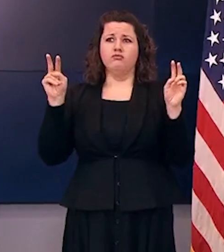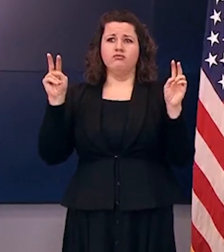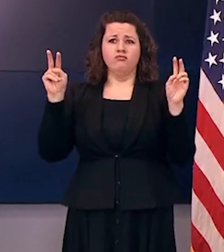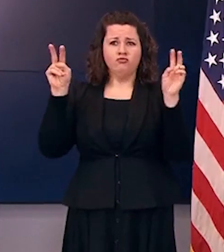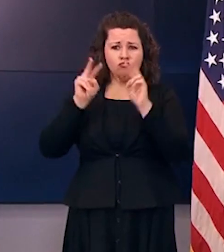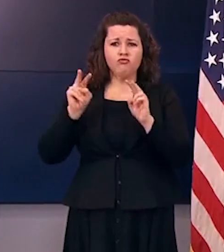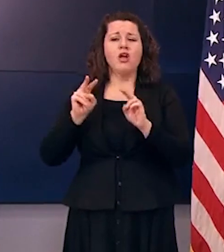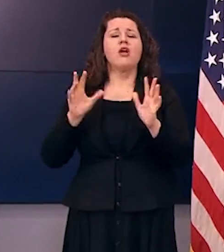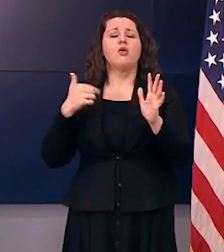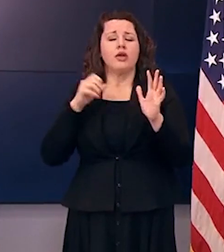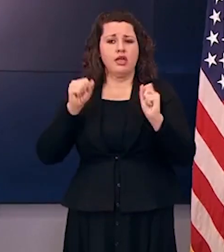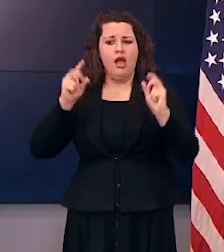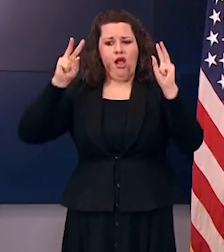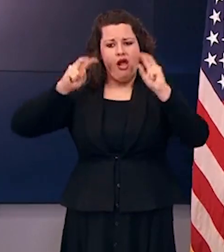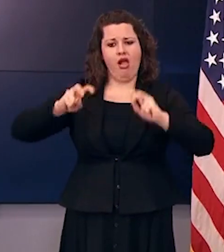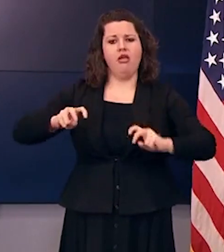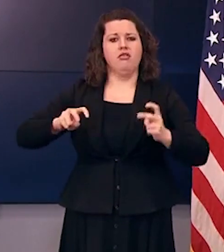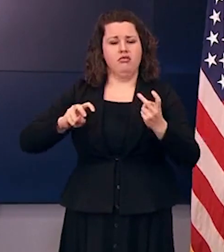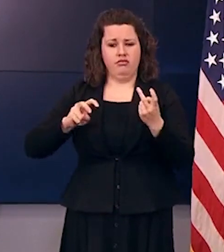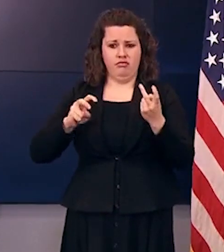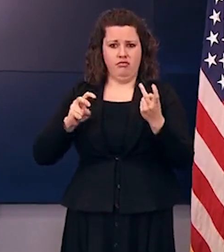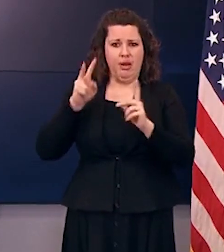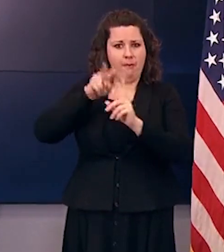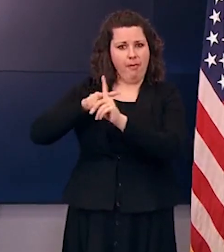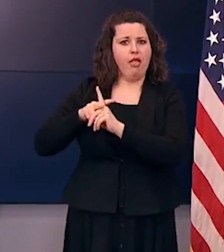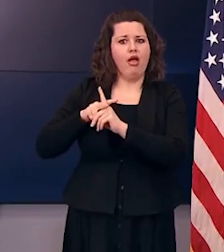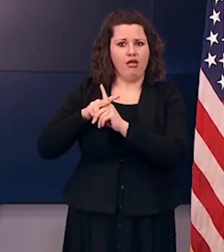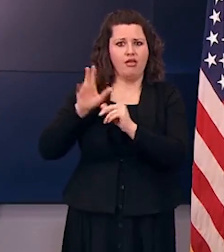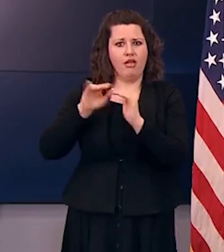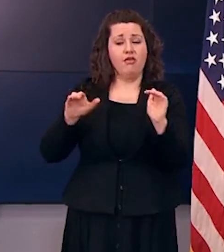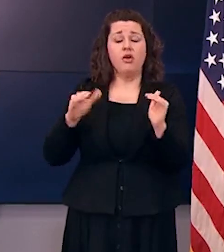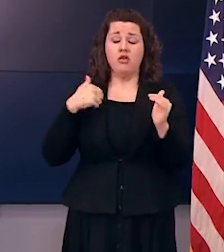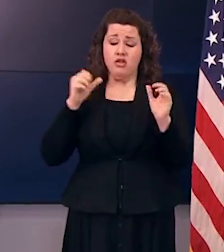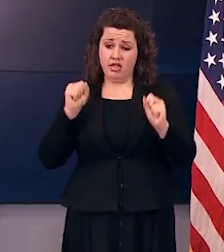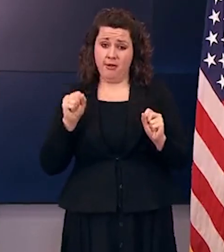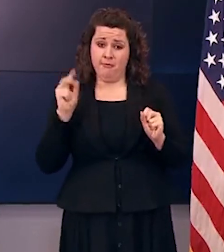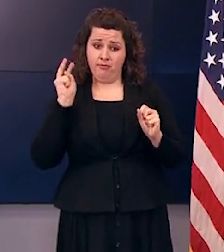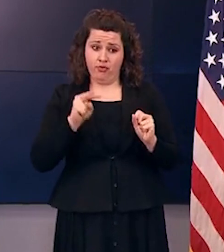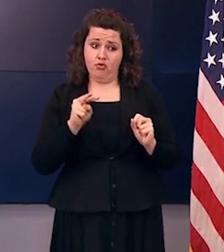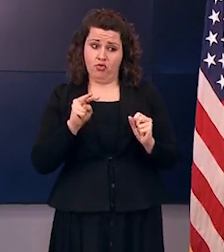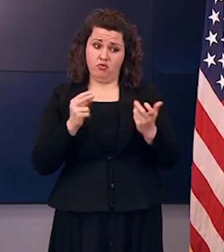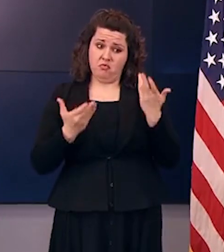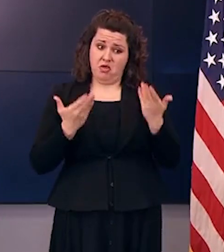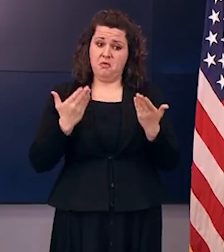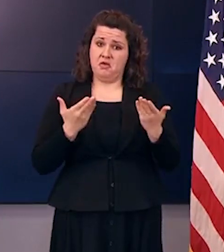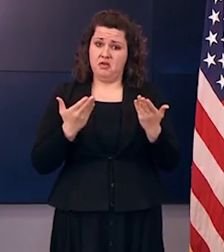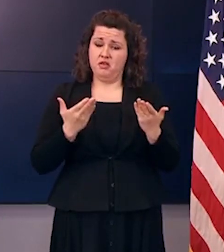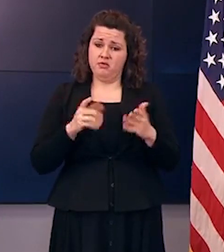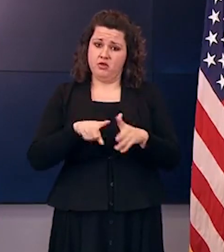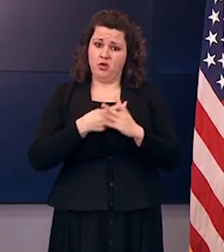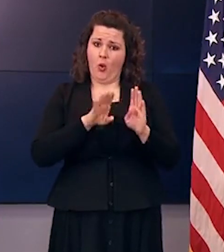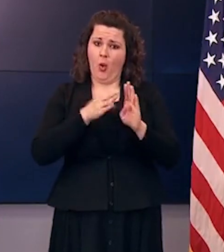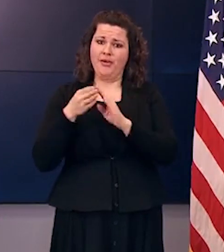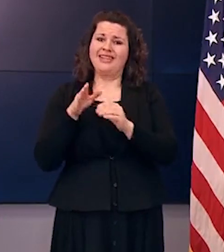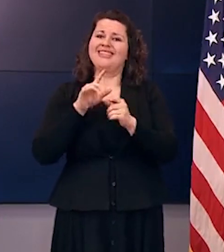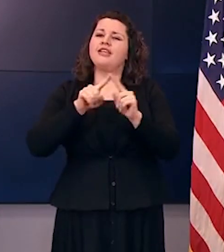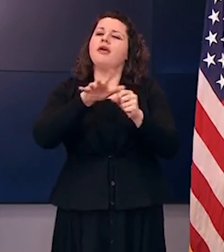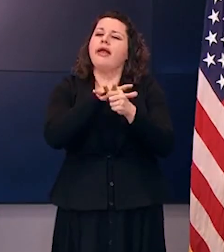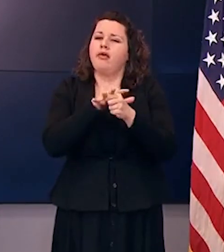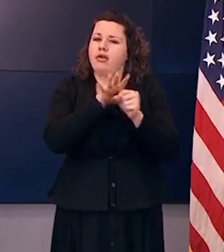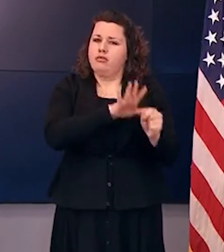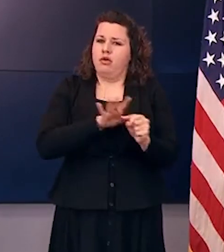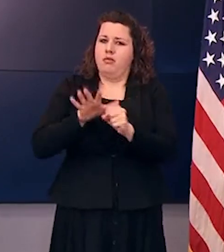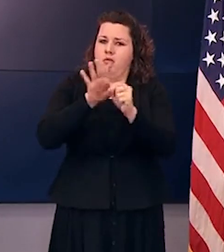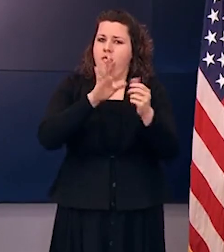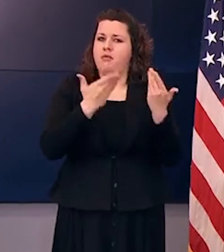level, we can start to, when we can take a look at starting to open up different areas of the state. And so that's what we're